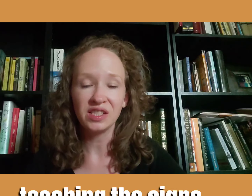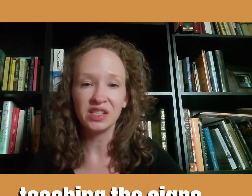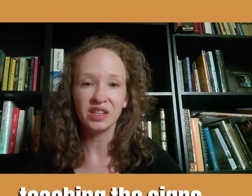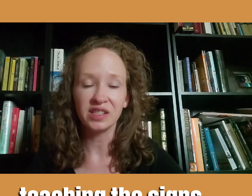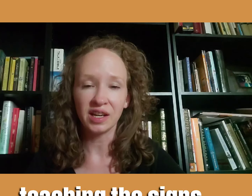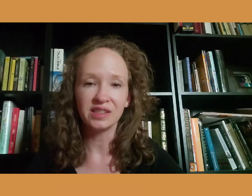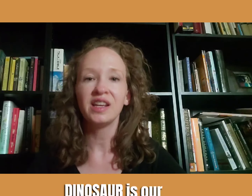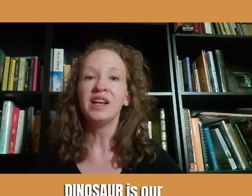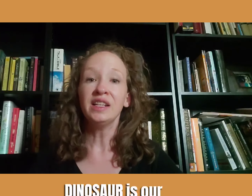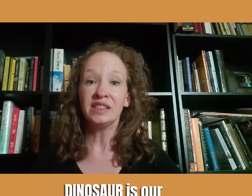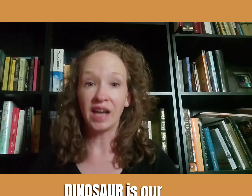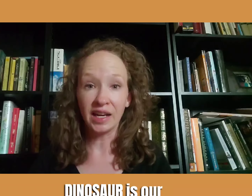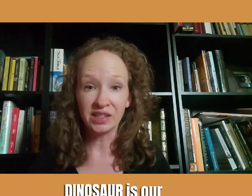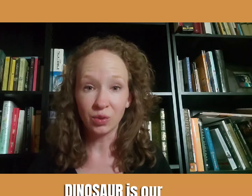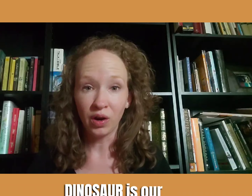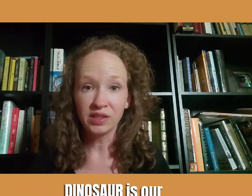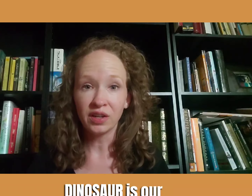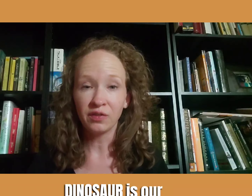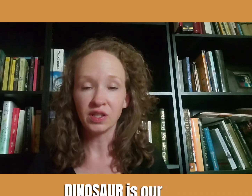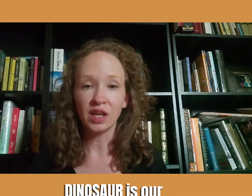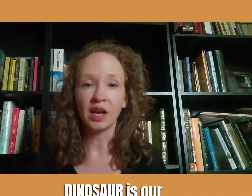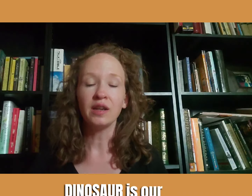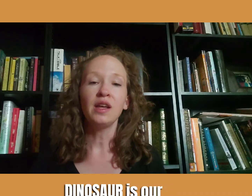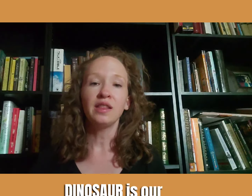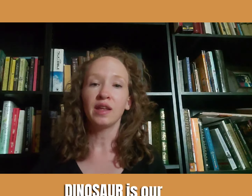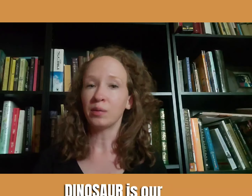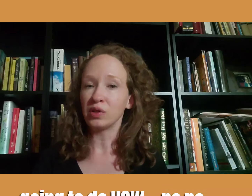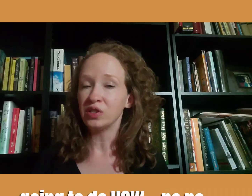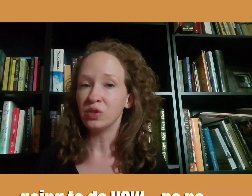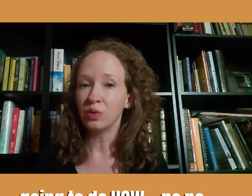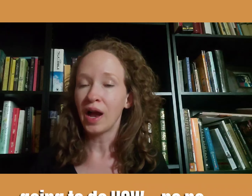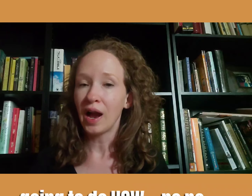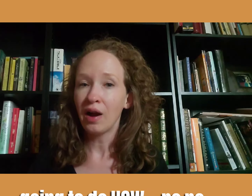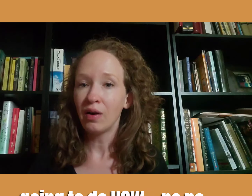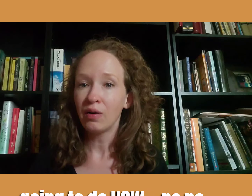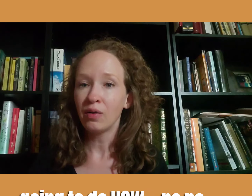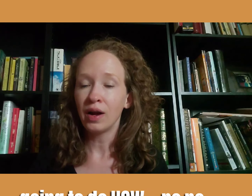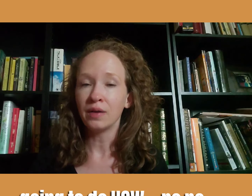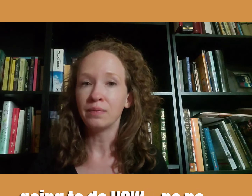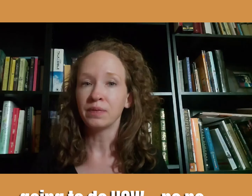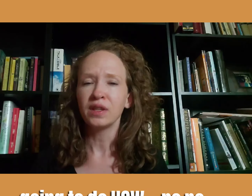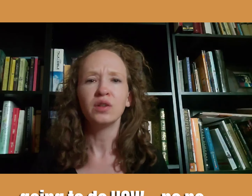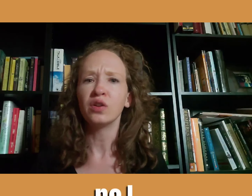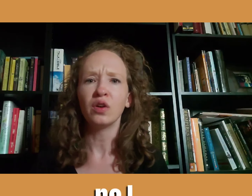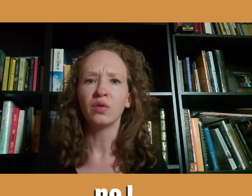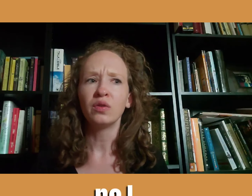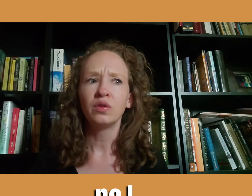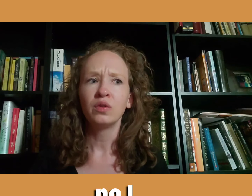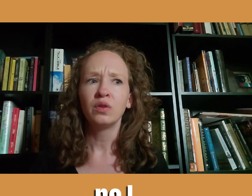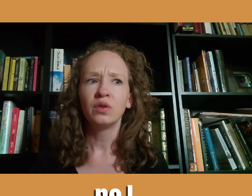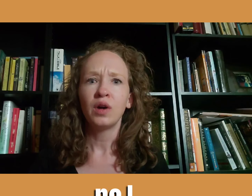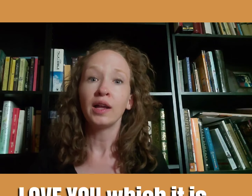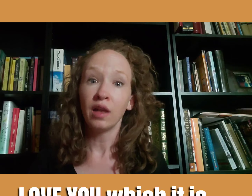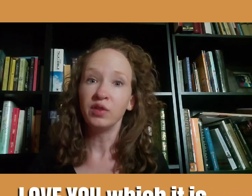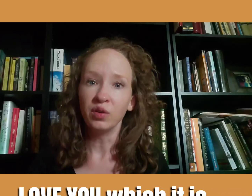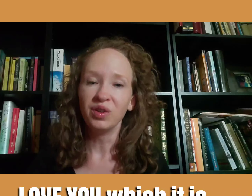teaching the signs dinosaurs our first sign then I'm going to do how no no I love you